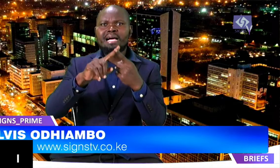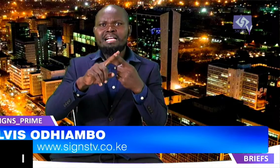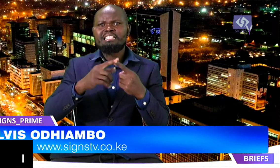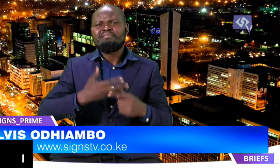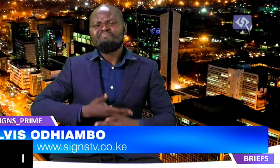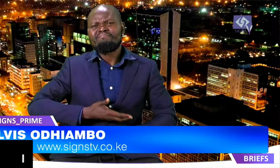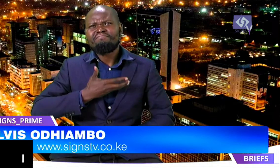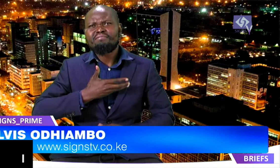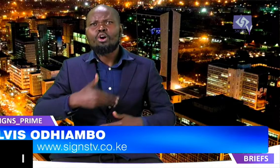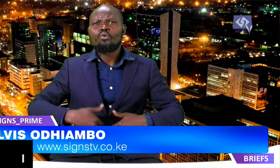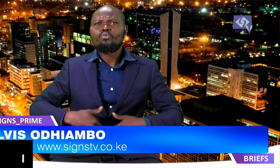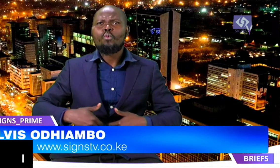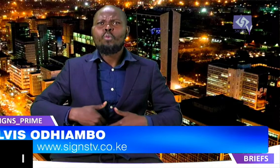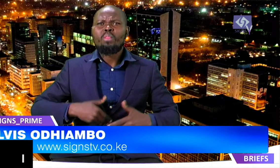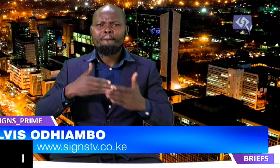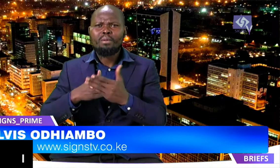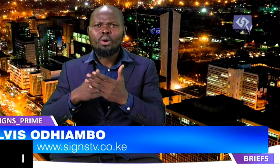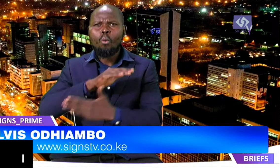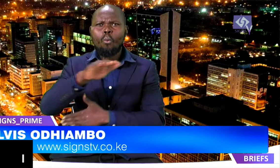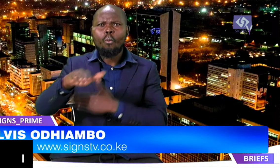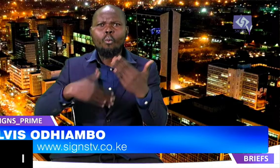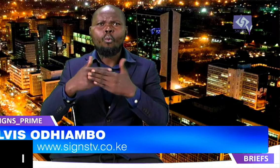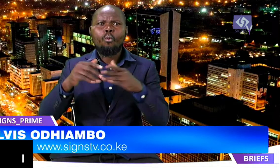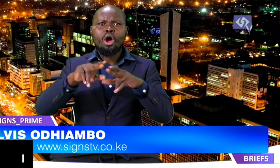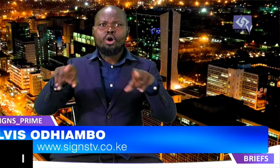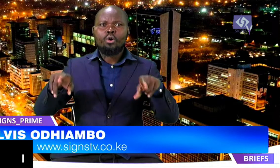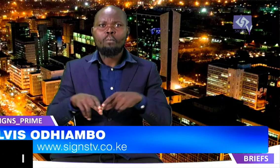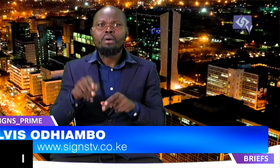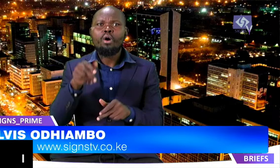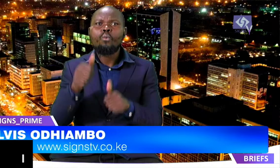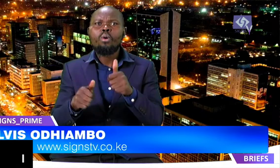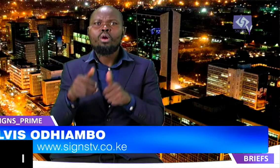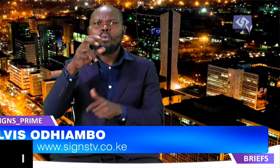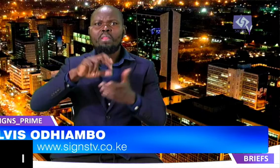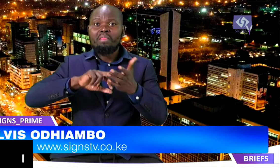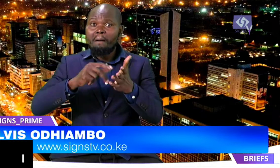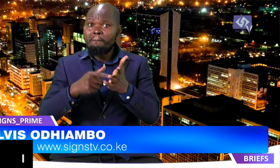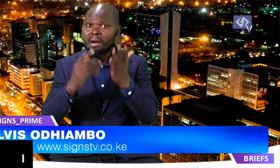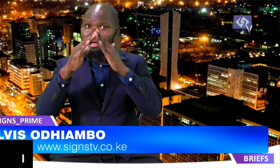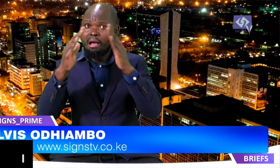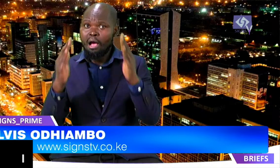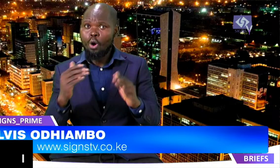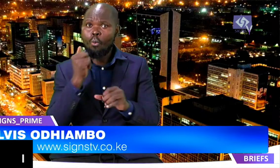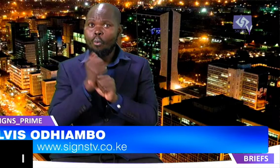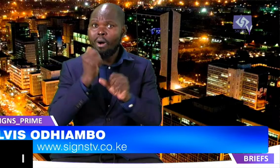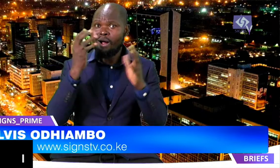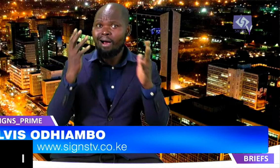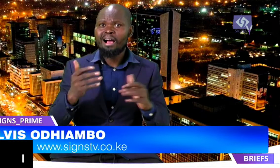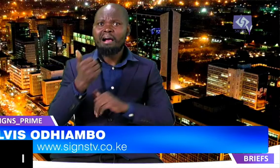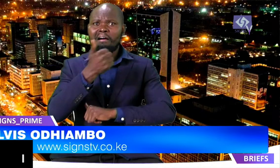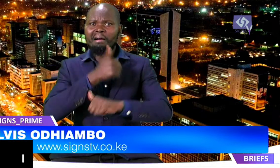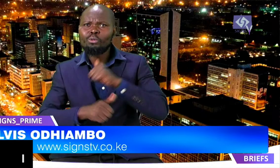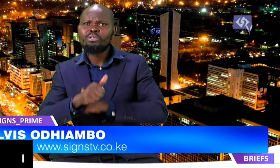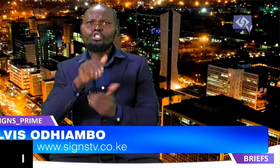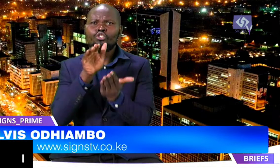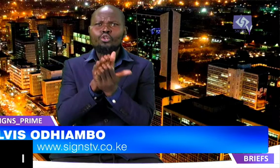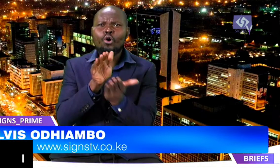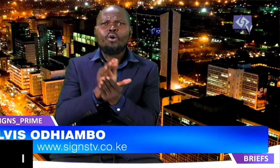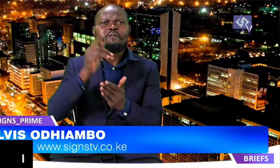of operation for the program in the ward, angry youths locked the rooms which were meant to house